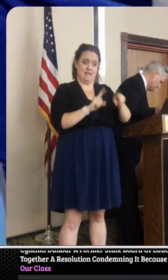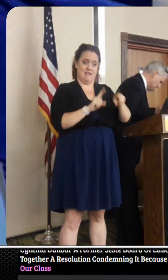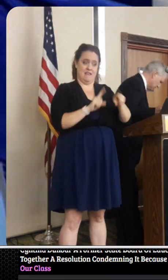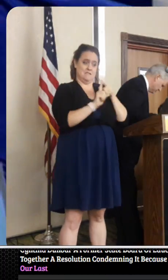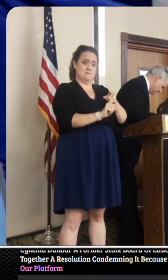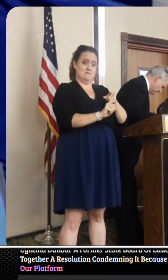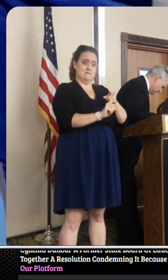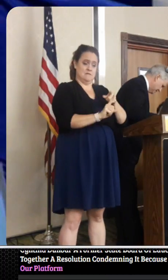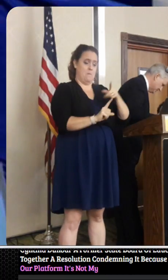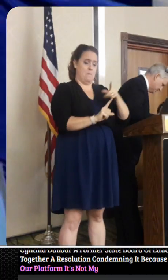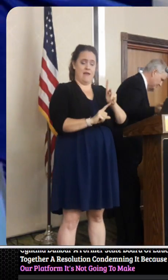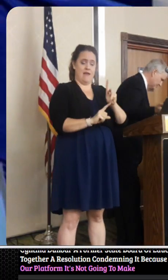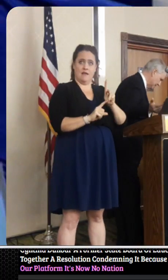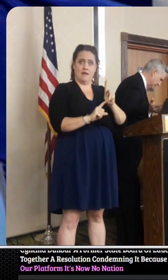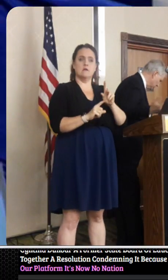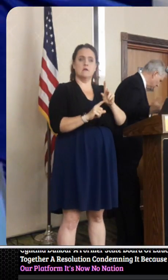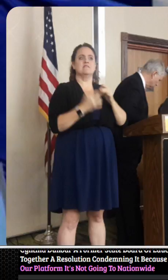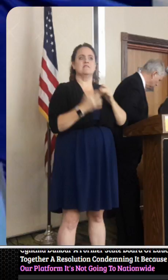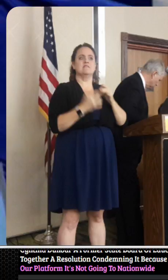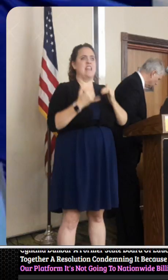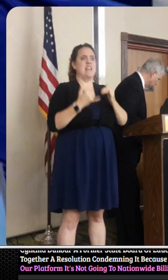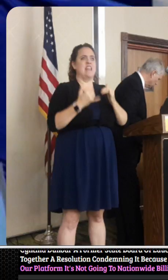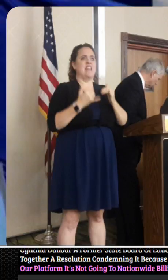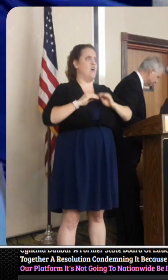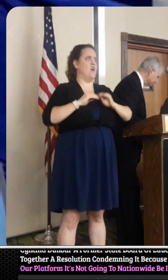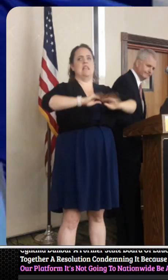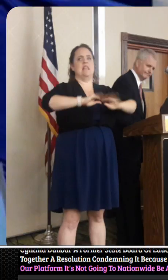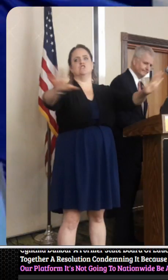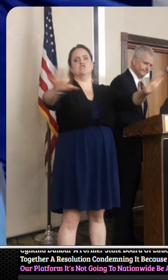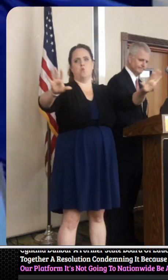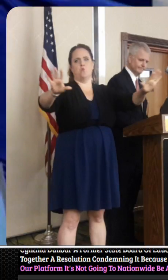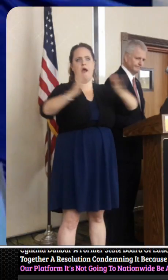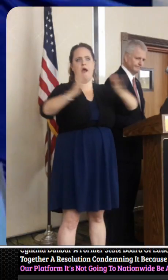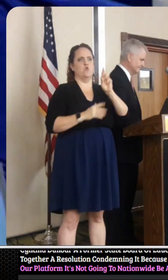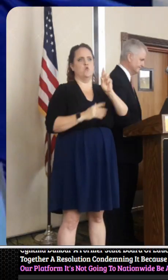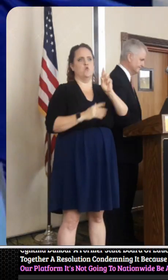platform, it's now gone nationwide via the RNC.